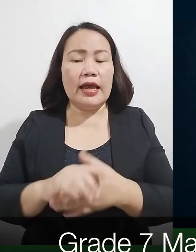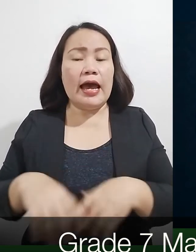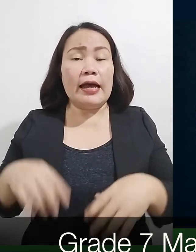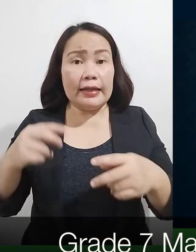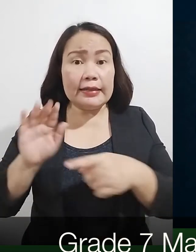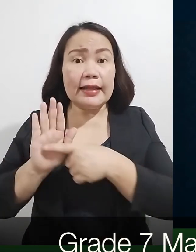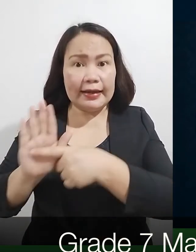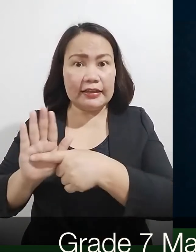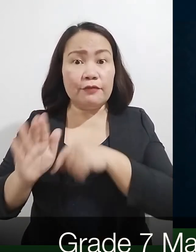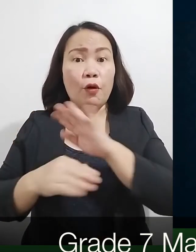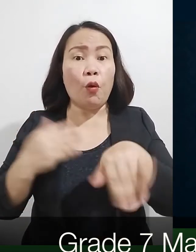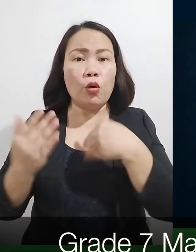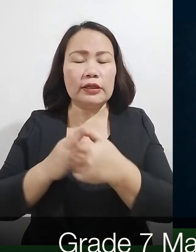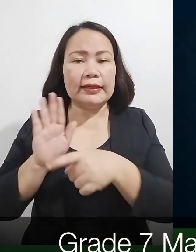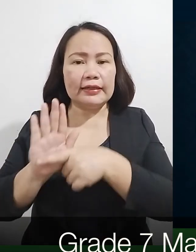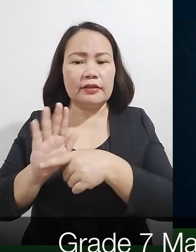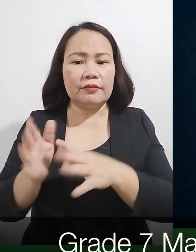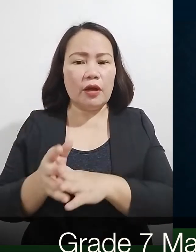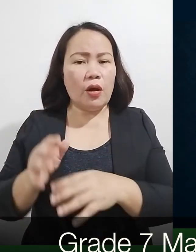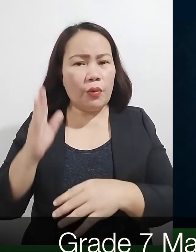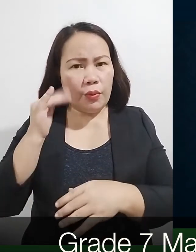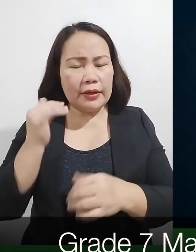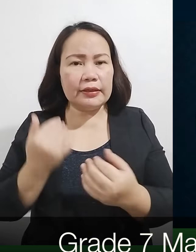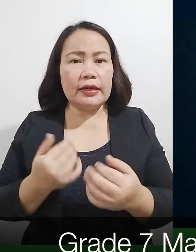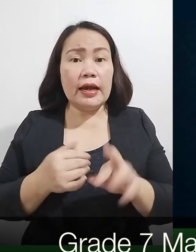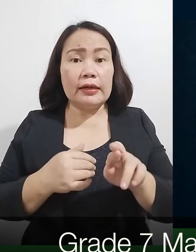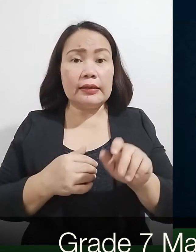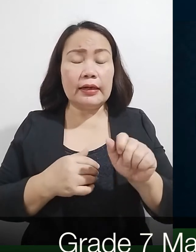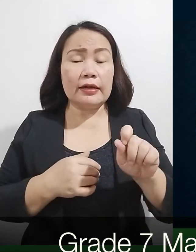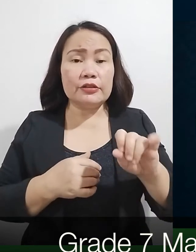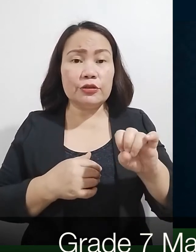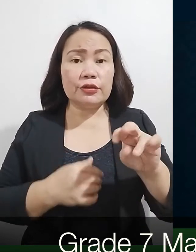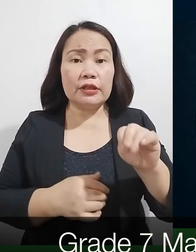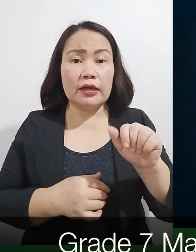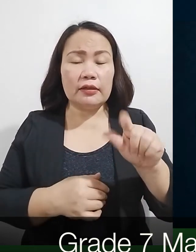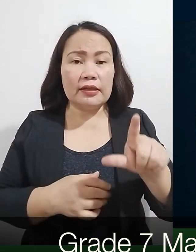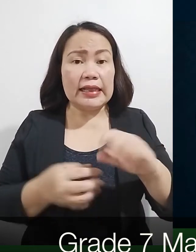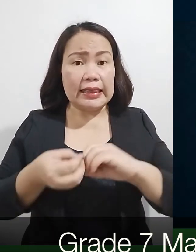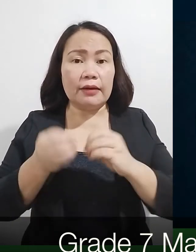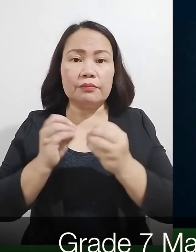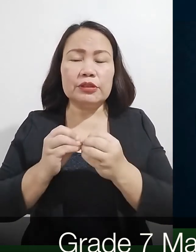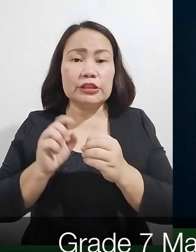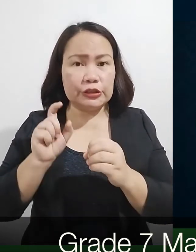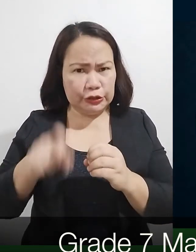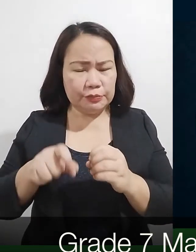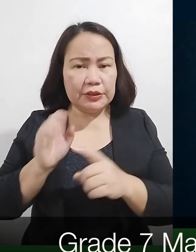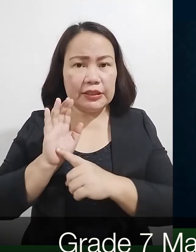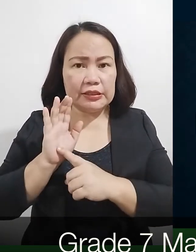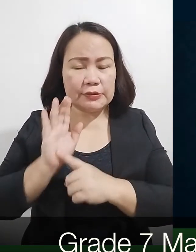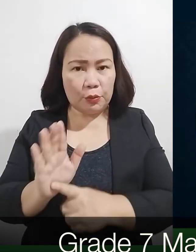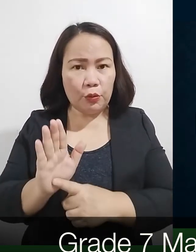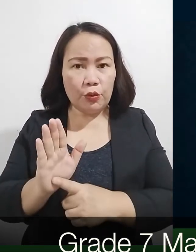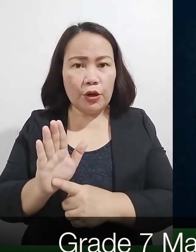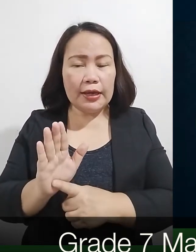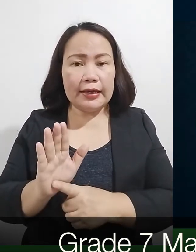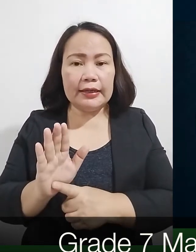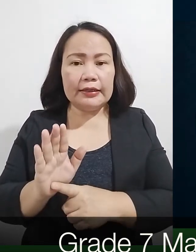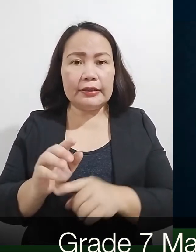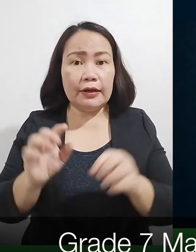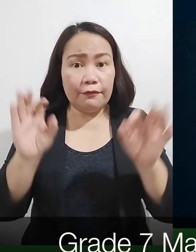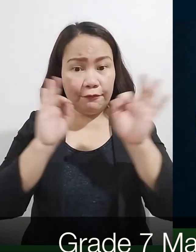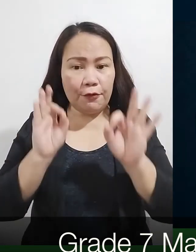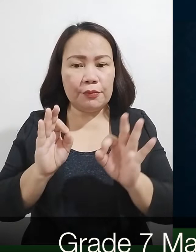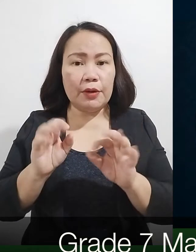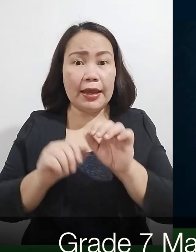as rational number? Diba? A rational number should be expressed in the